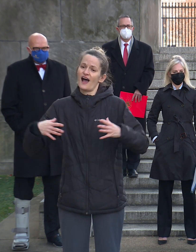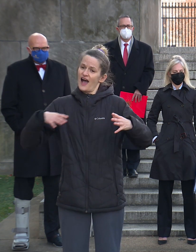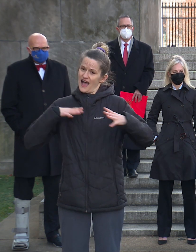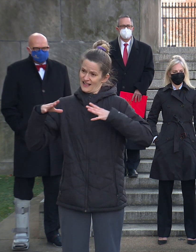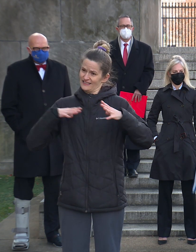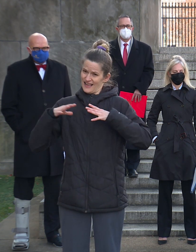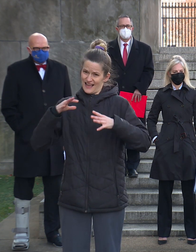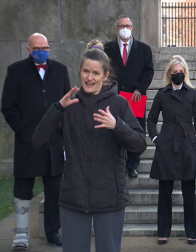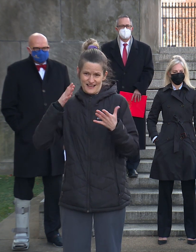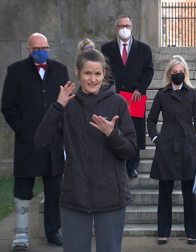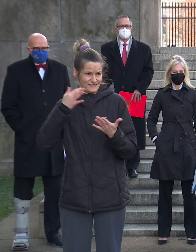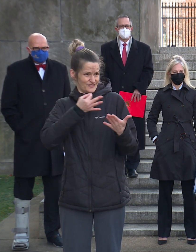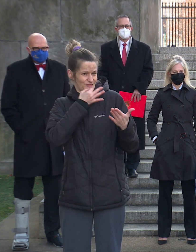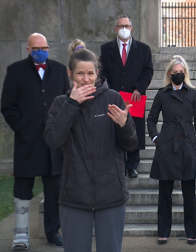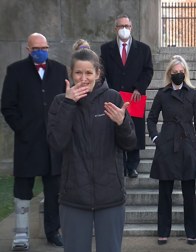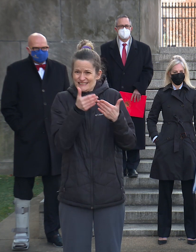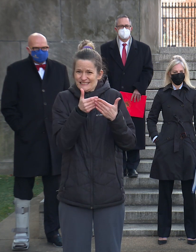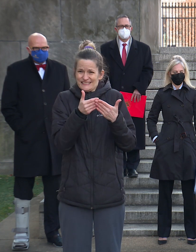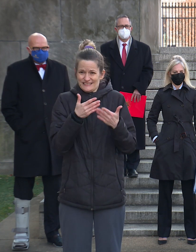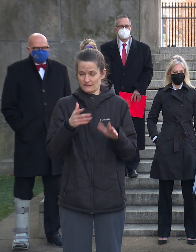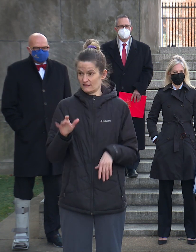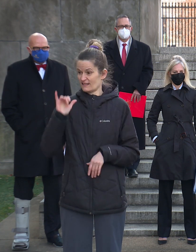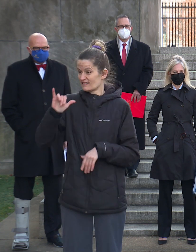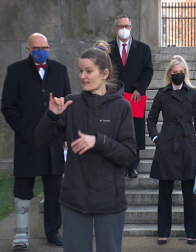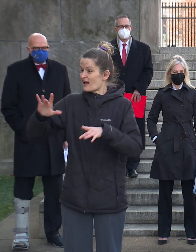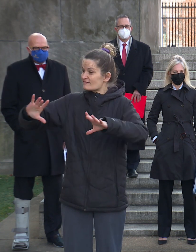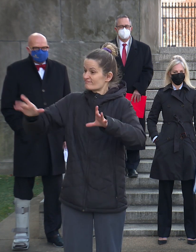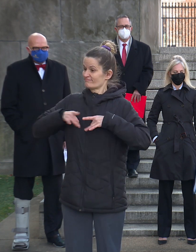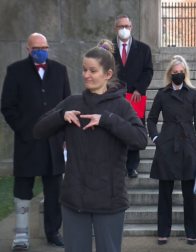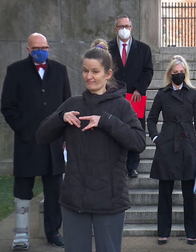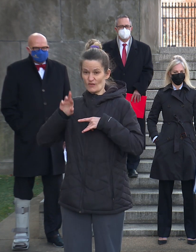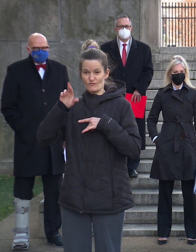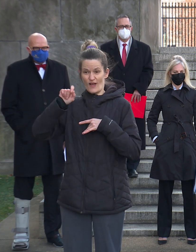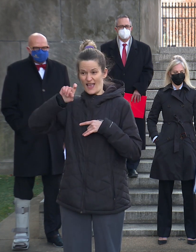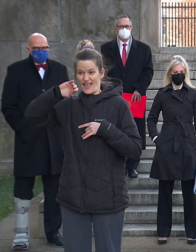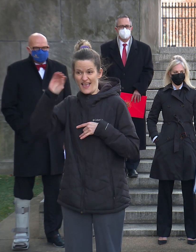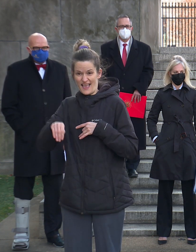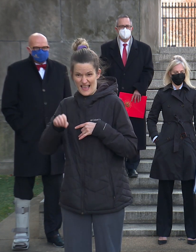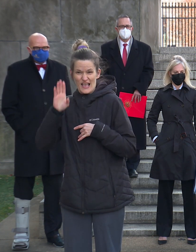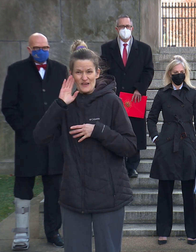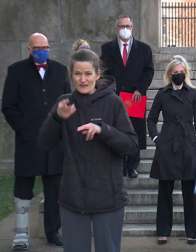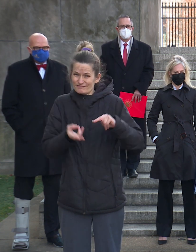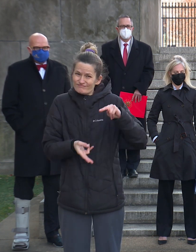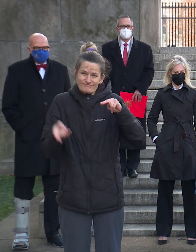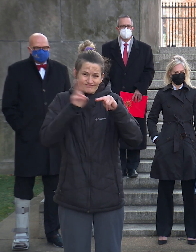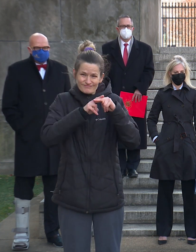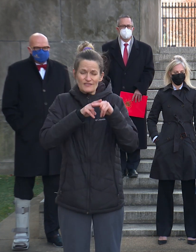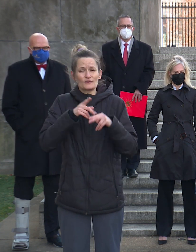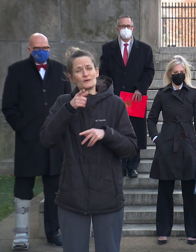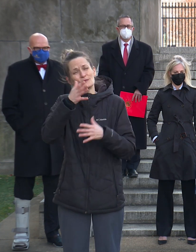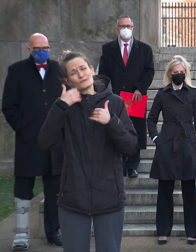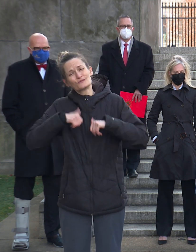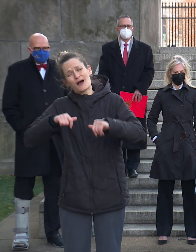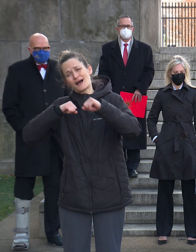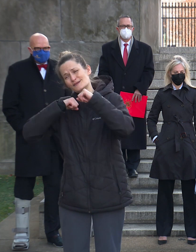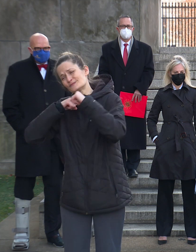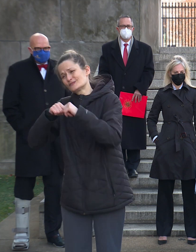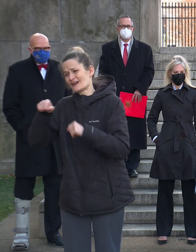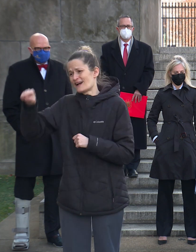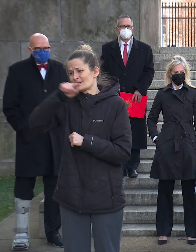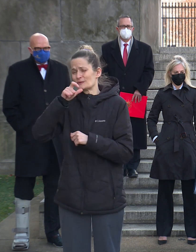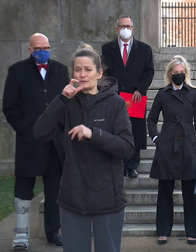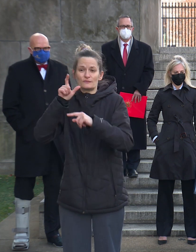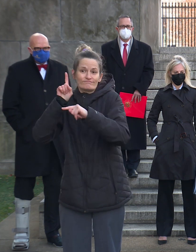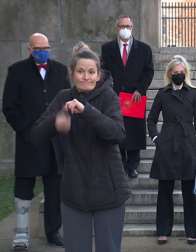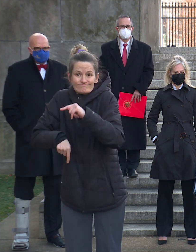all remain vigilant to protect our loved ones who can't get vaccinated or who aren't yet fully vaccinated. Again, if you're eligible to get vaccinated